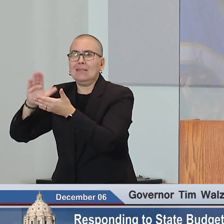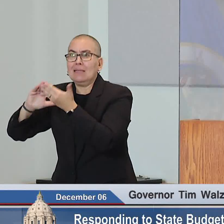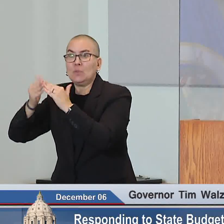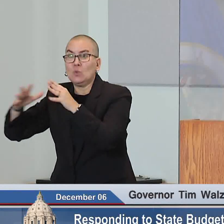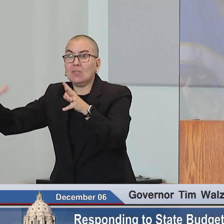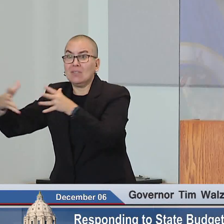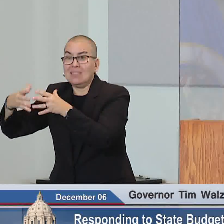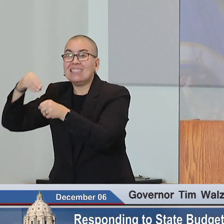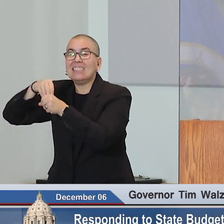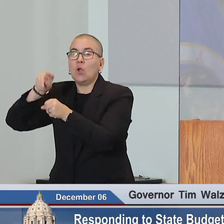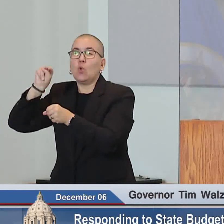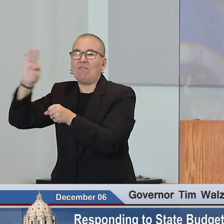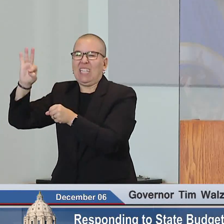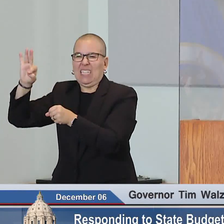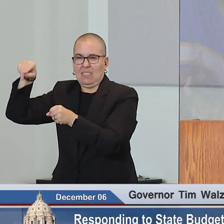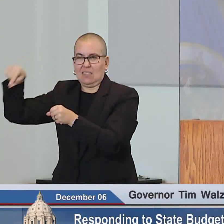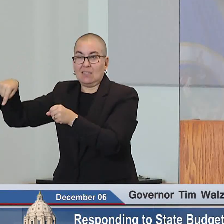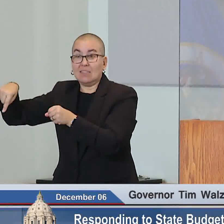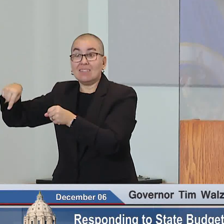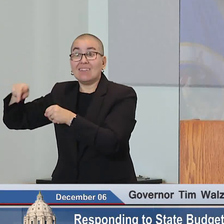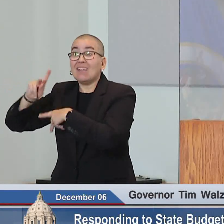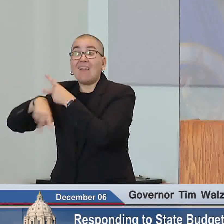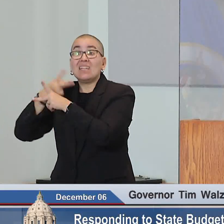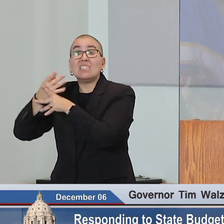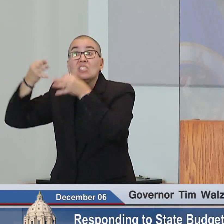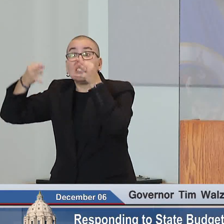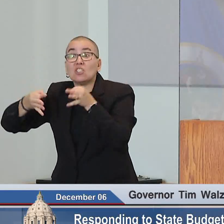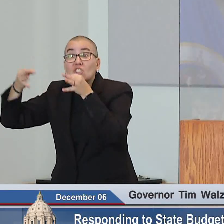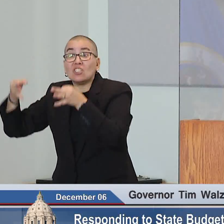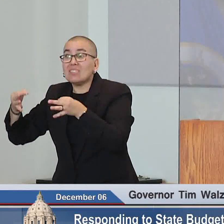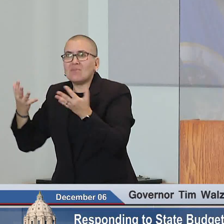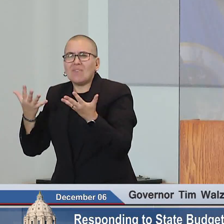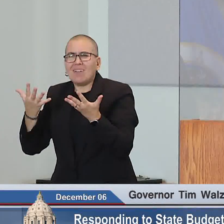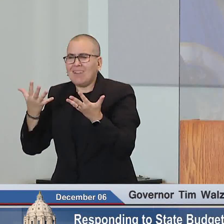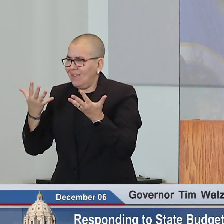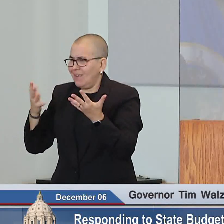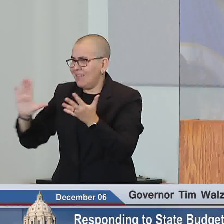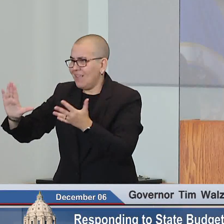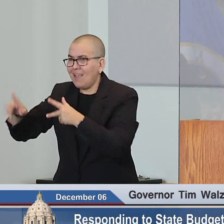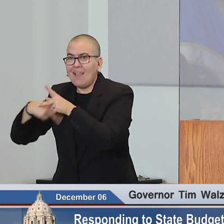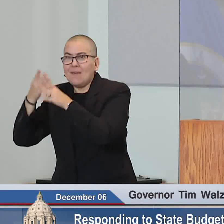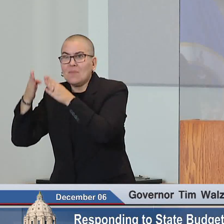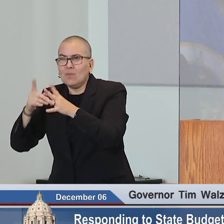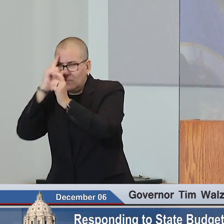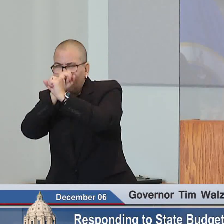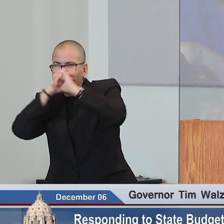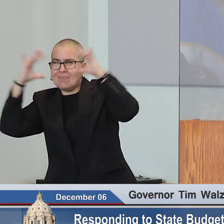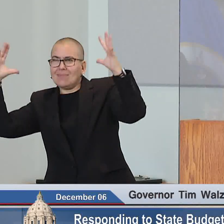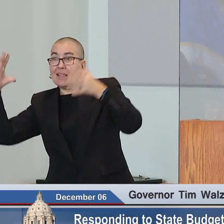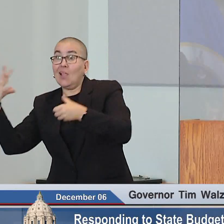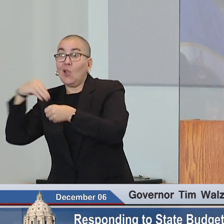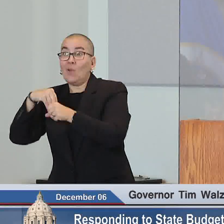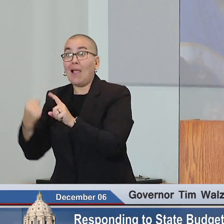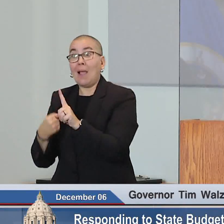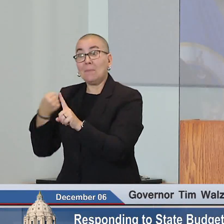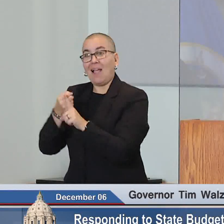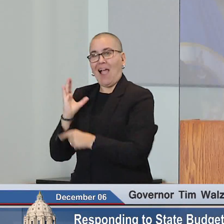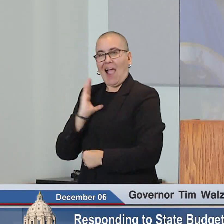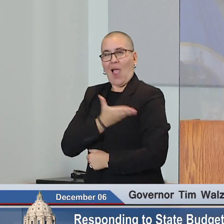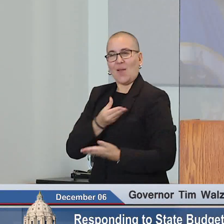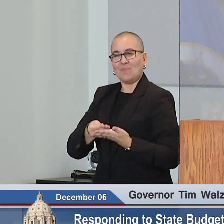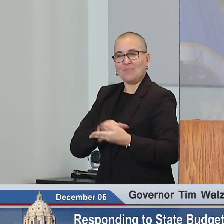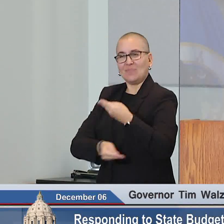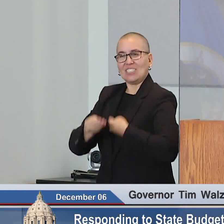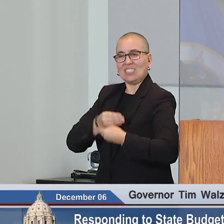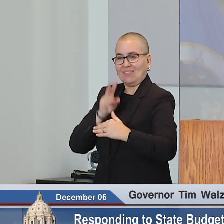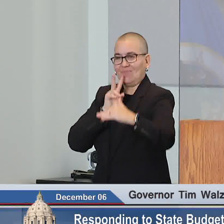the decisions that were made and the type of visions that was made that added to this budget surplus and the outlook for Minnesota's economy looking so